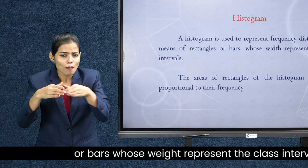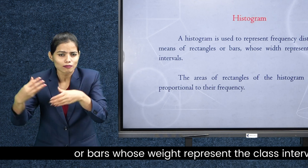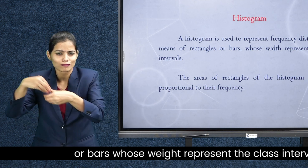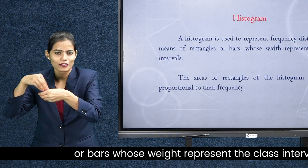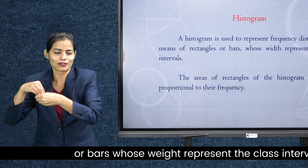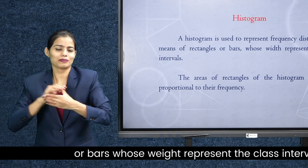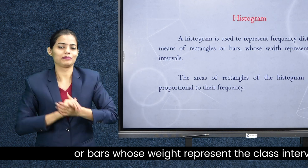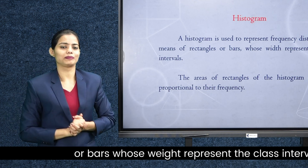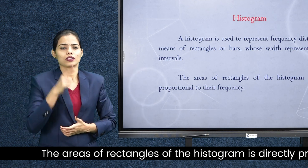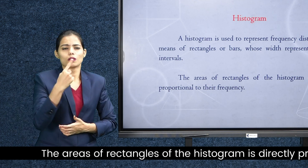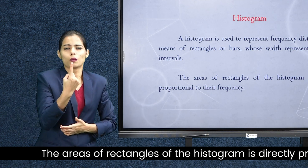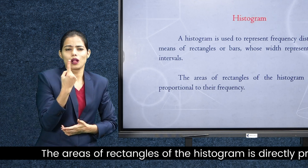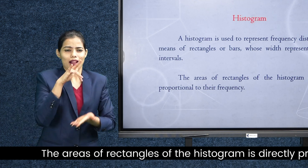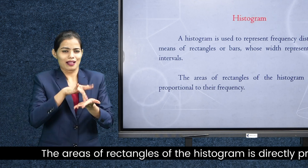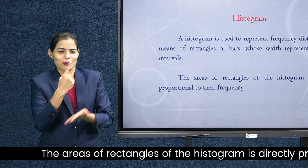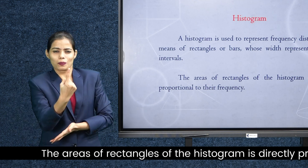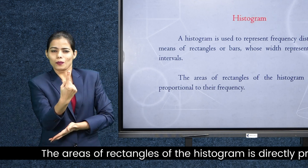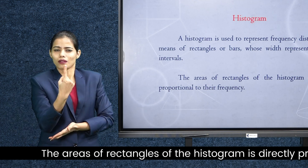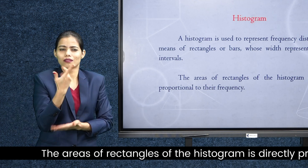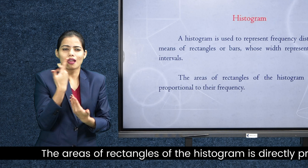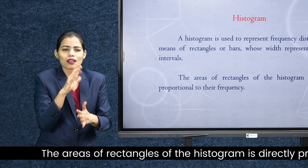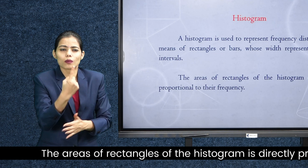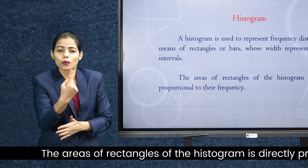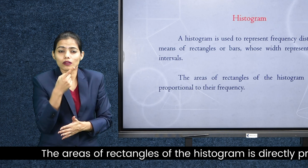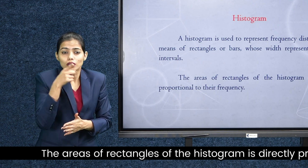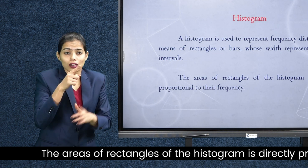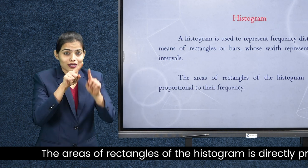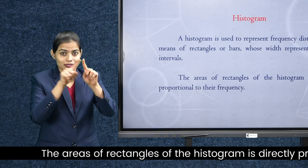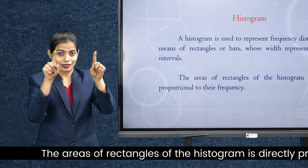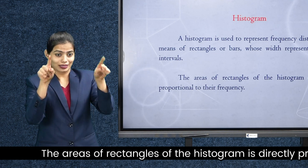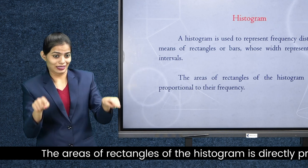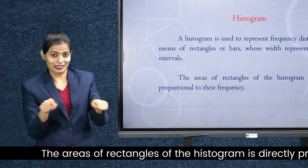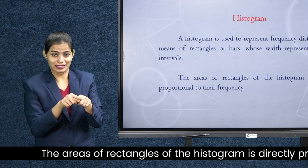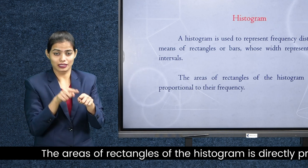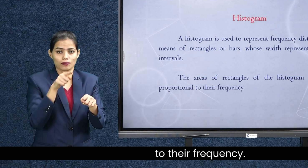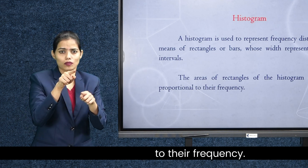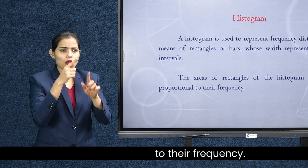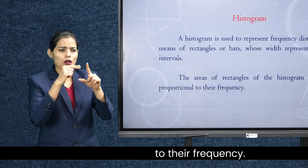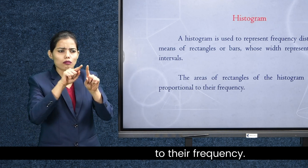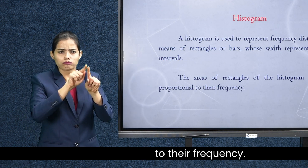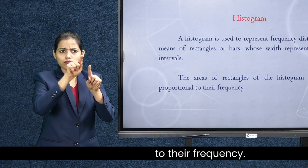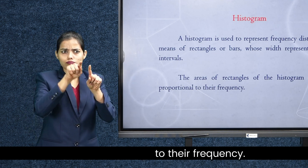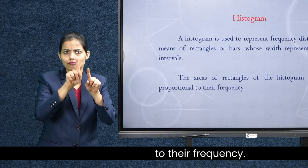class intervals. The areas of rectangles of the histogram are directly proportional to their frequency.